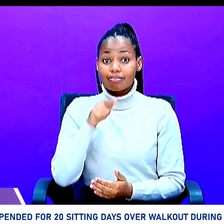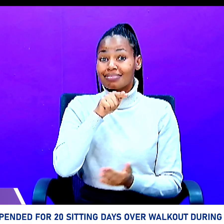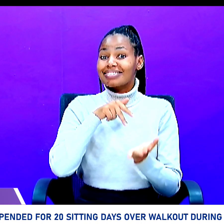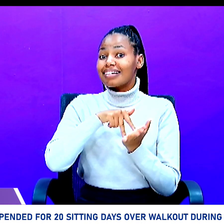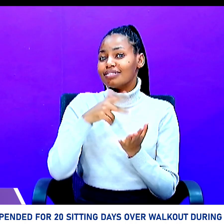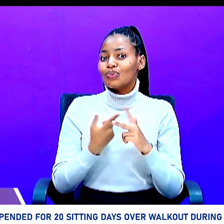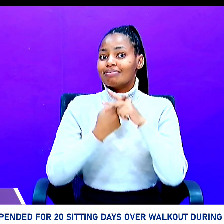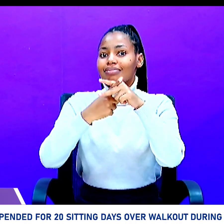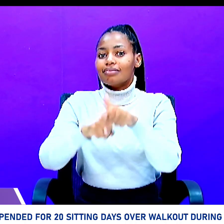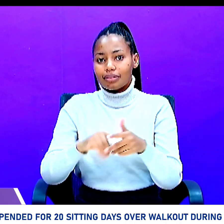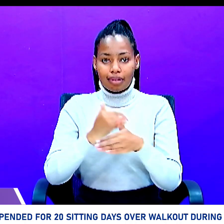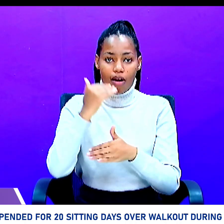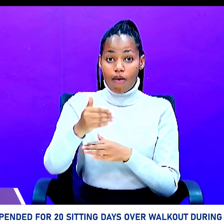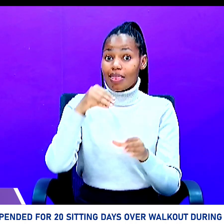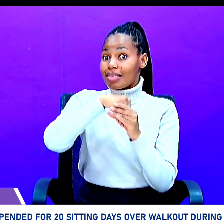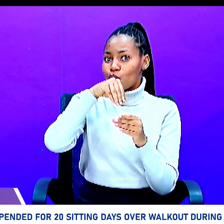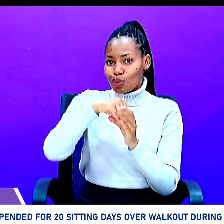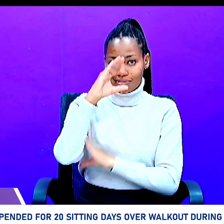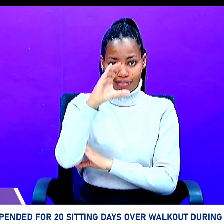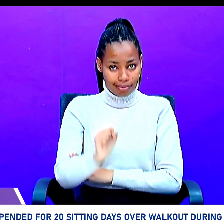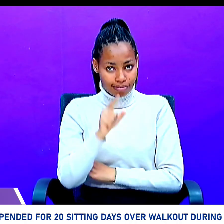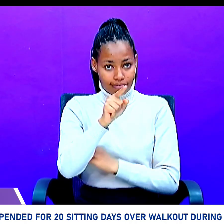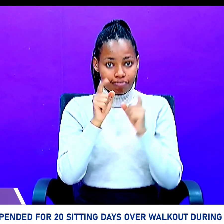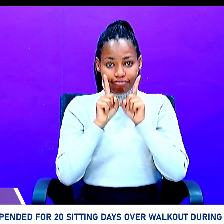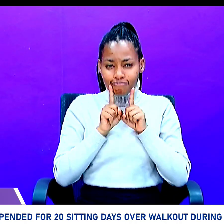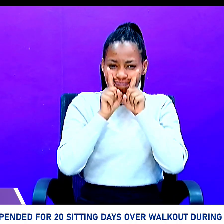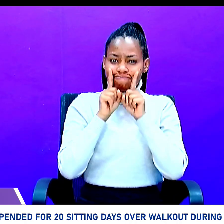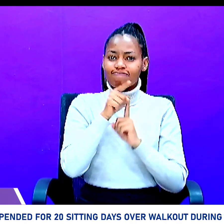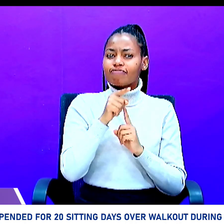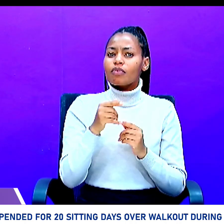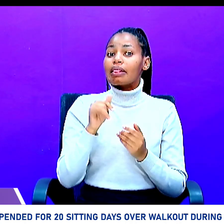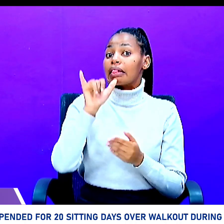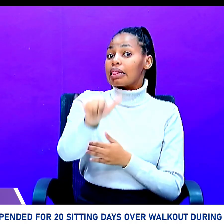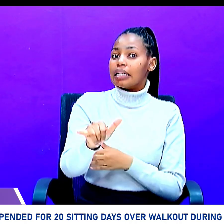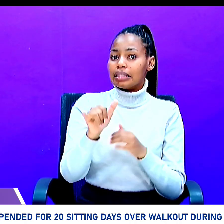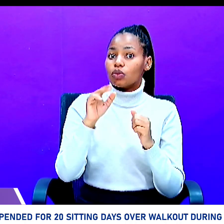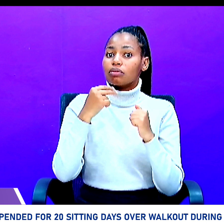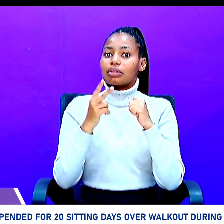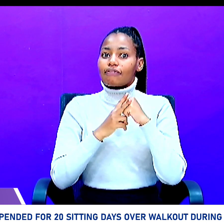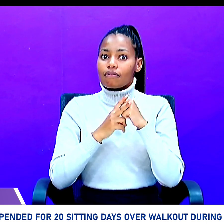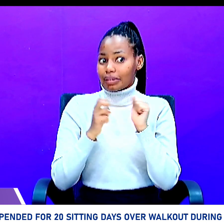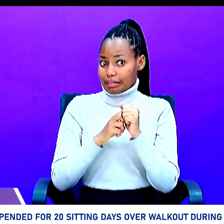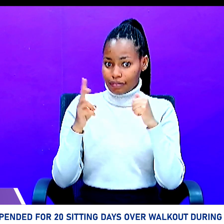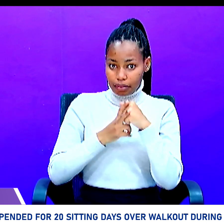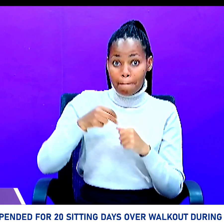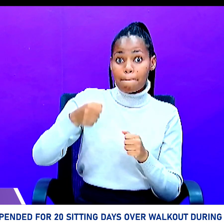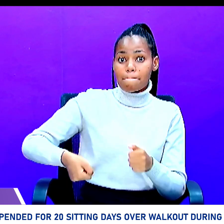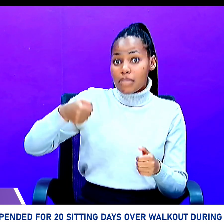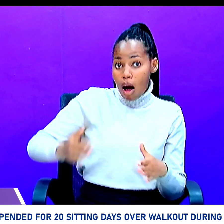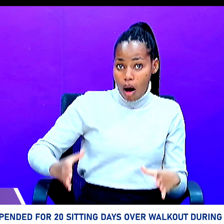the suspension. The standoff began after Interior Cabinet Secretary Kipchumba Murkomen revealed that